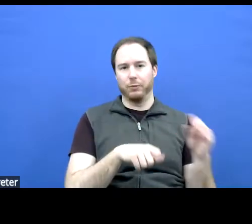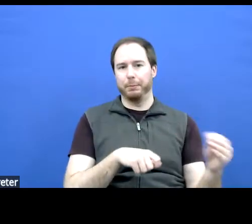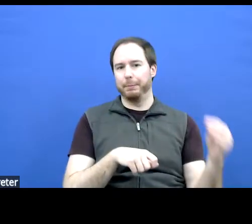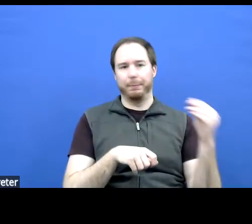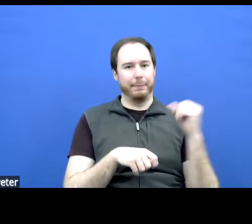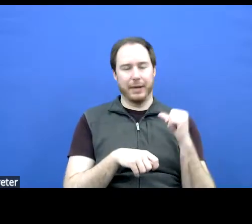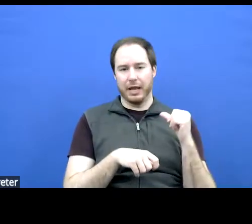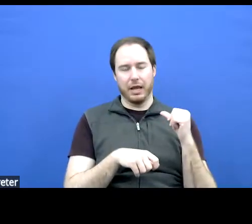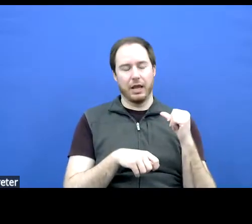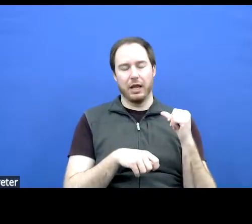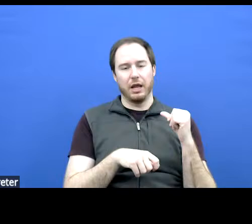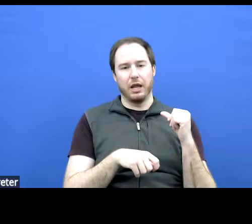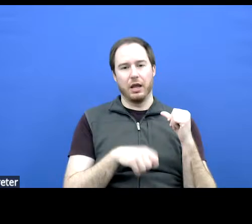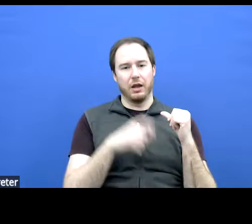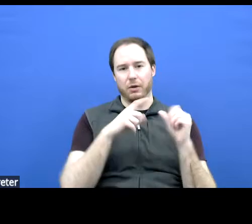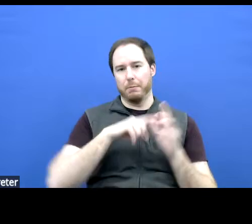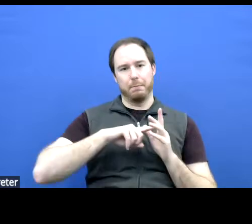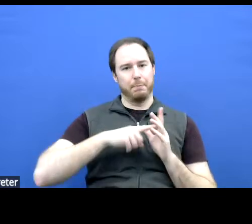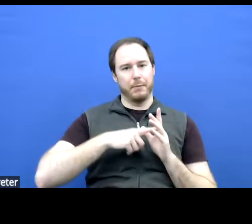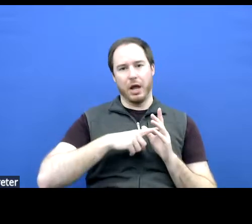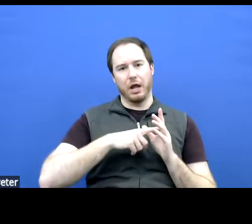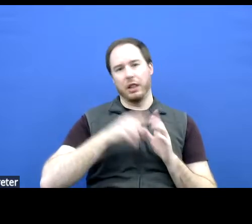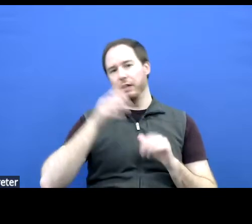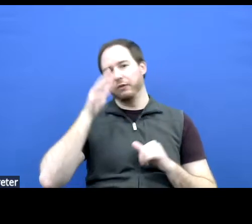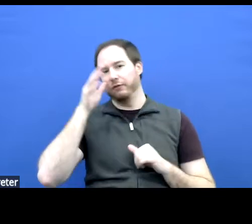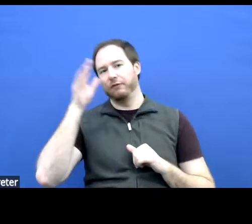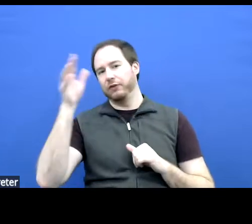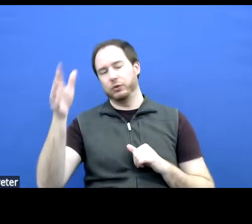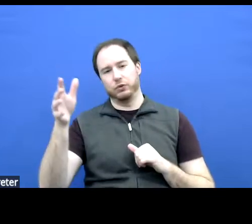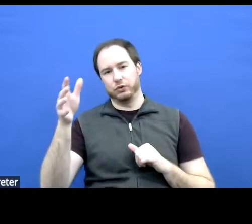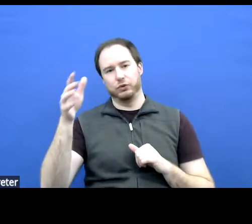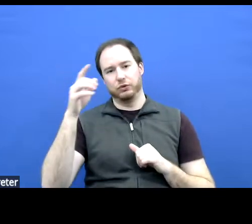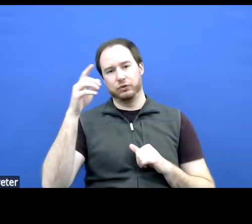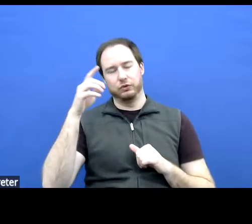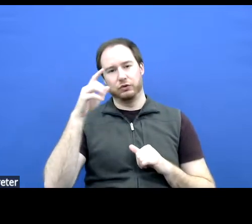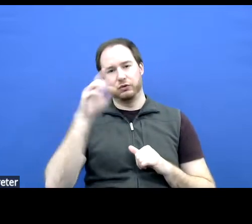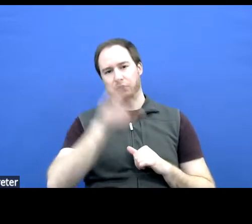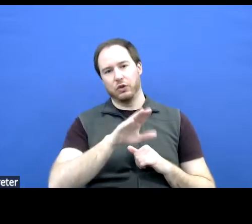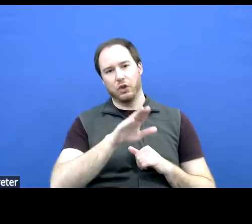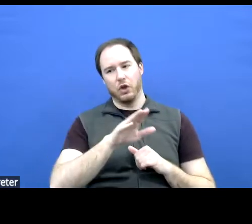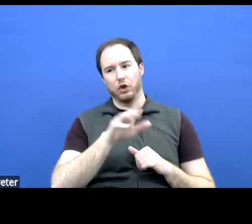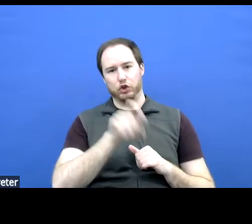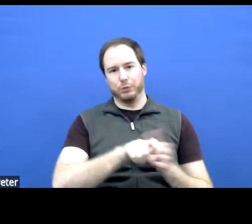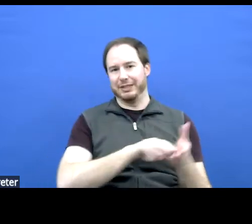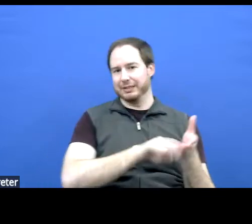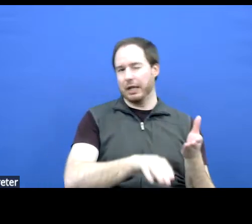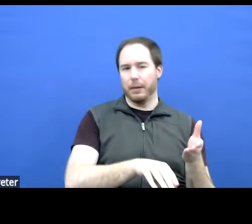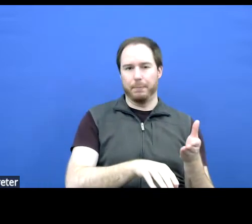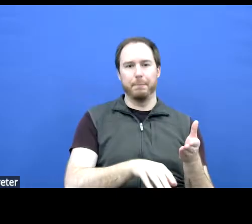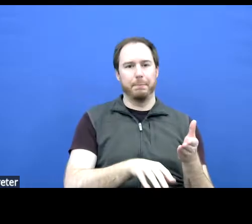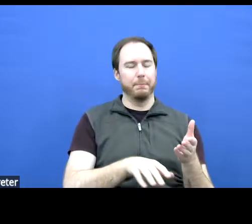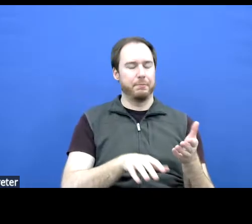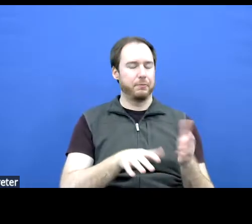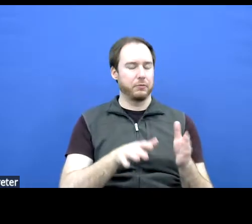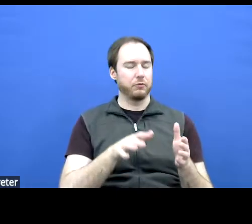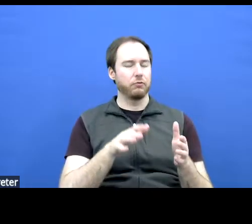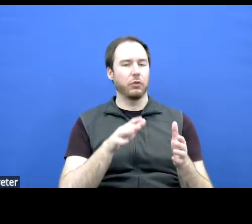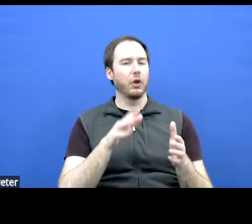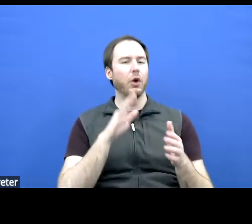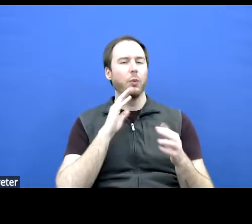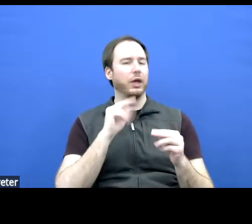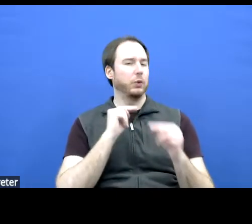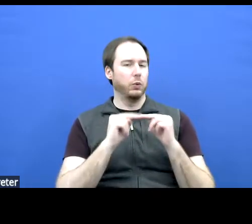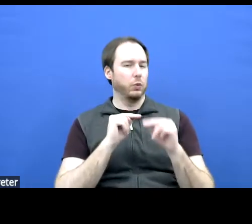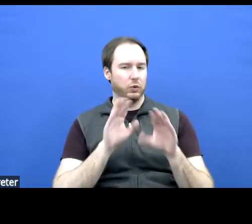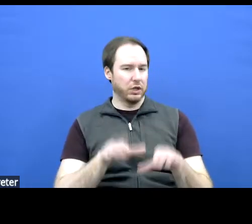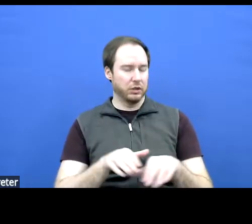pay a pilot into the future for when they would otherwise be exempt. So we'll work on